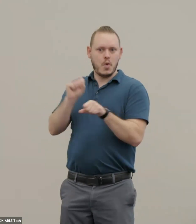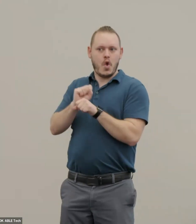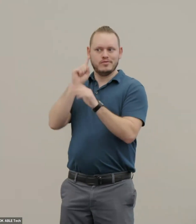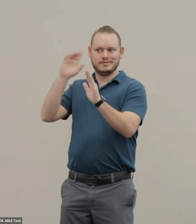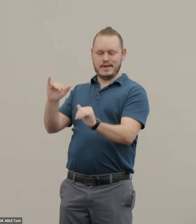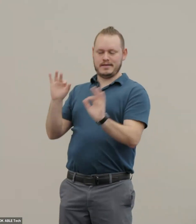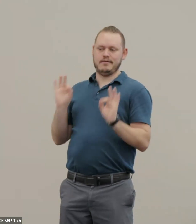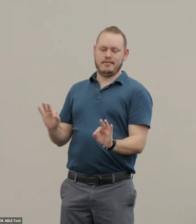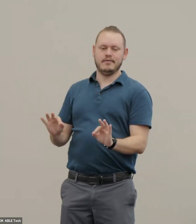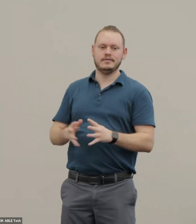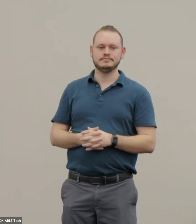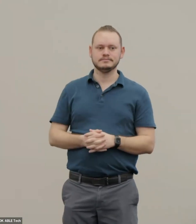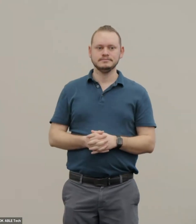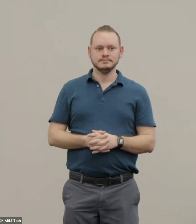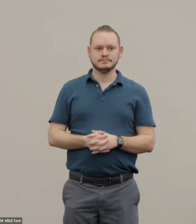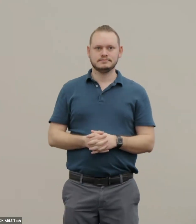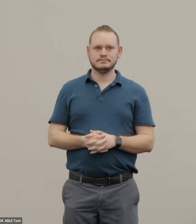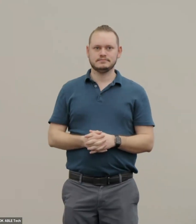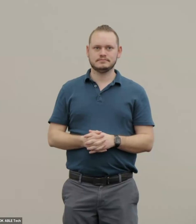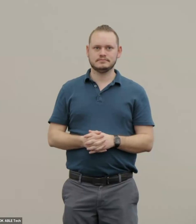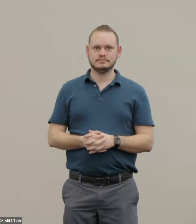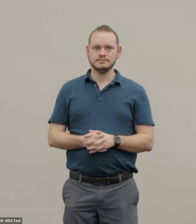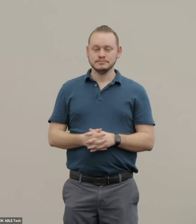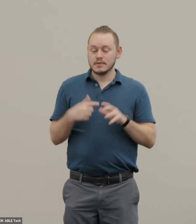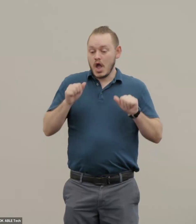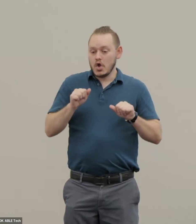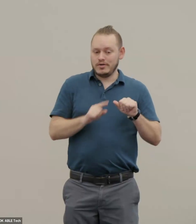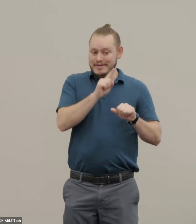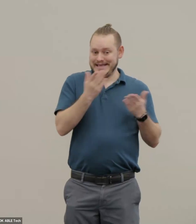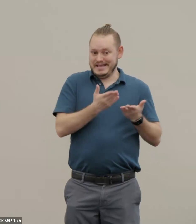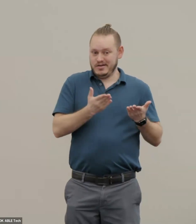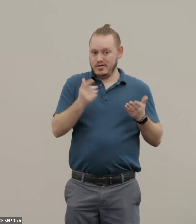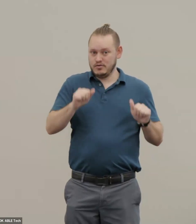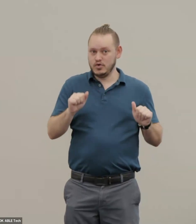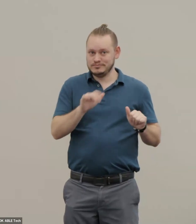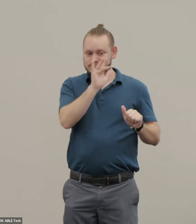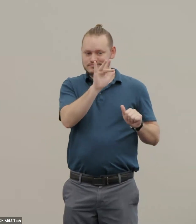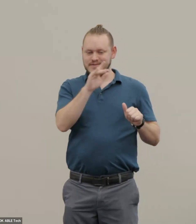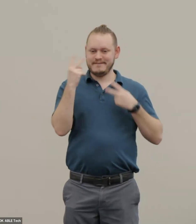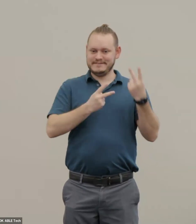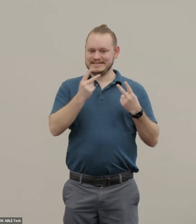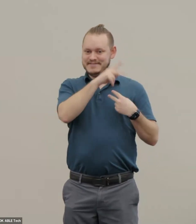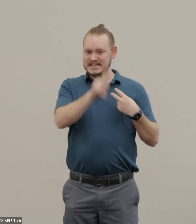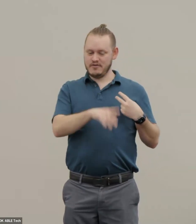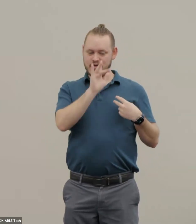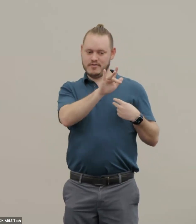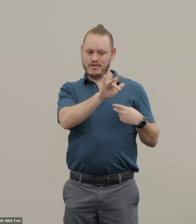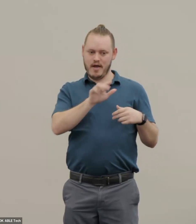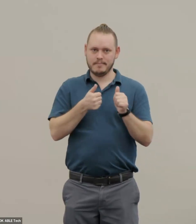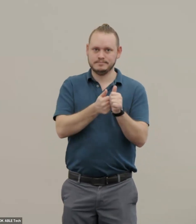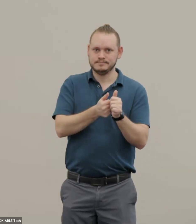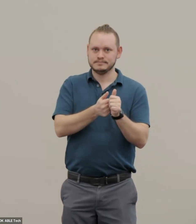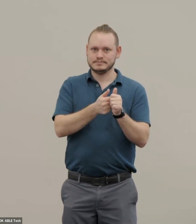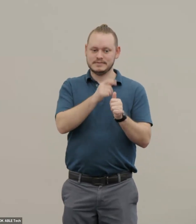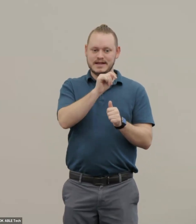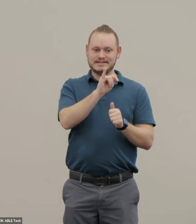wanted to, I could have done that up here. I could click on this text and I could update title